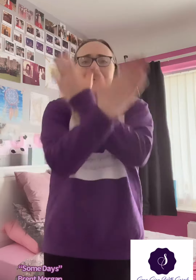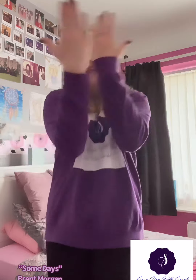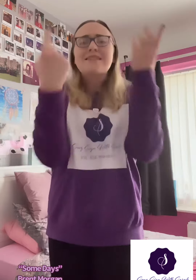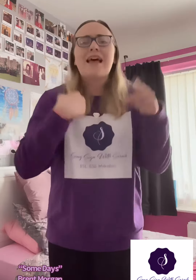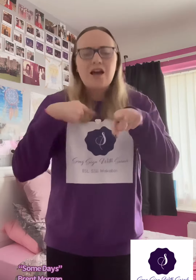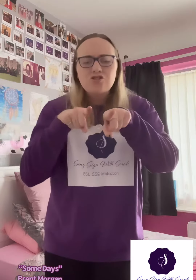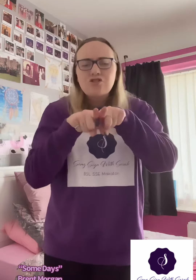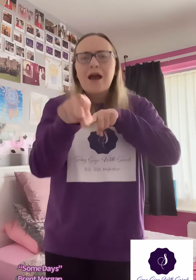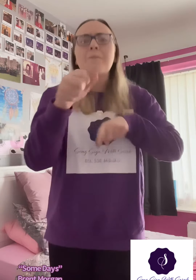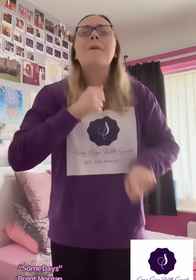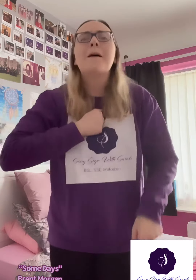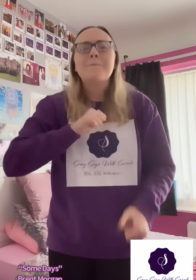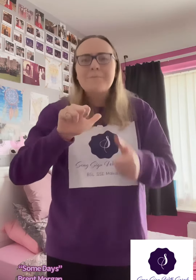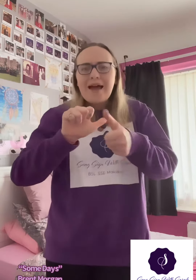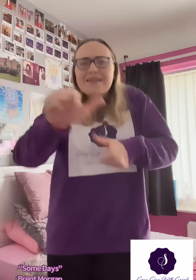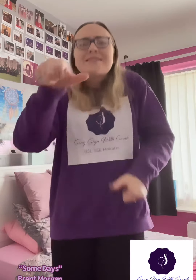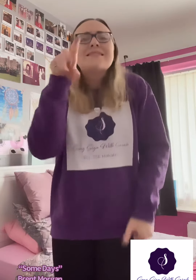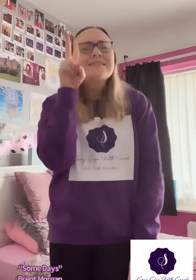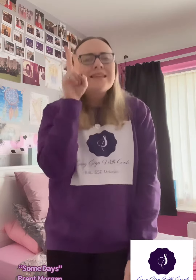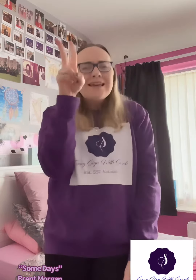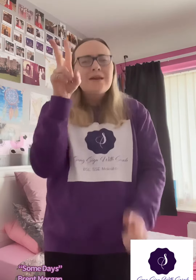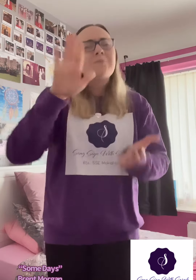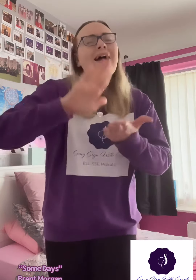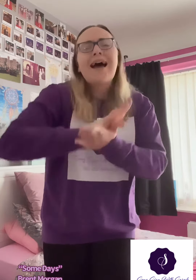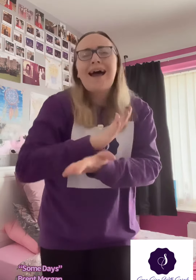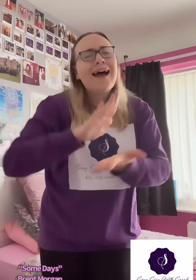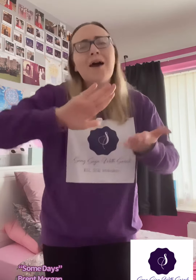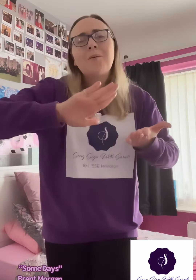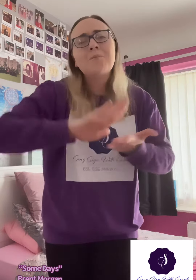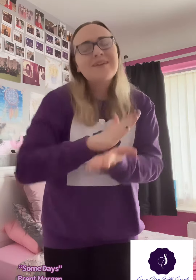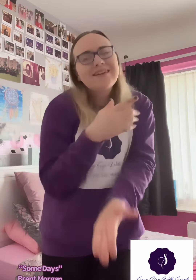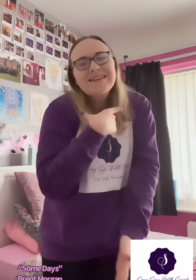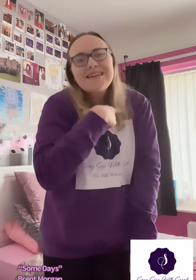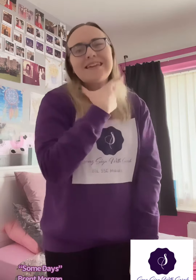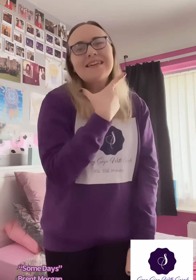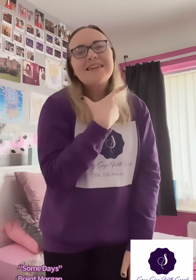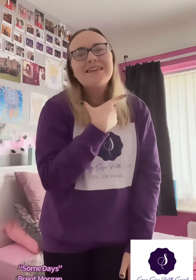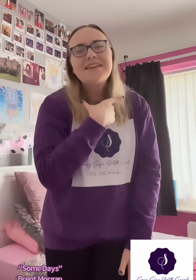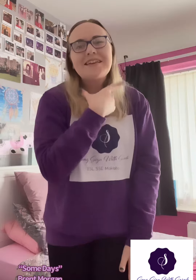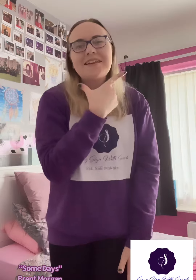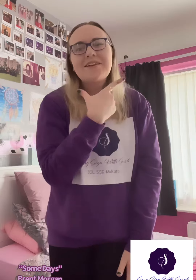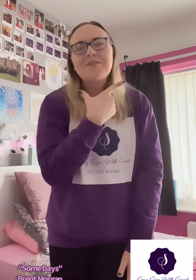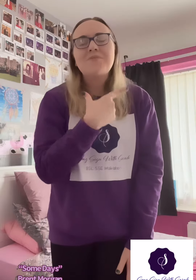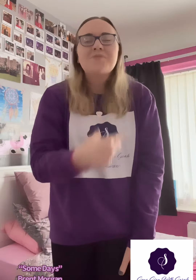Some days I try my best to seem happy.